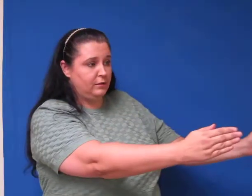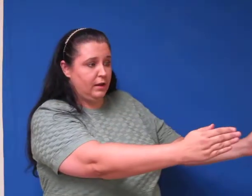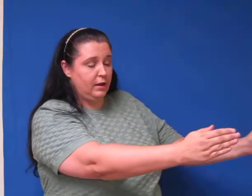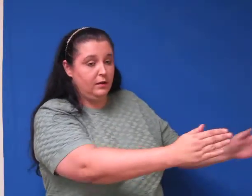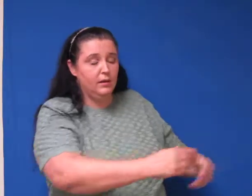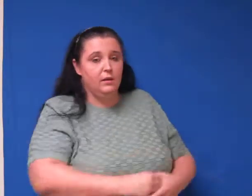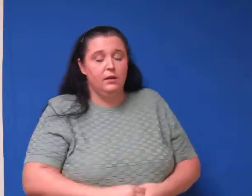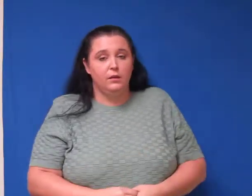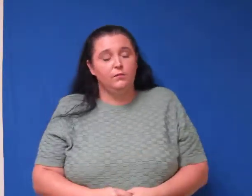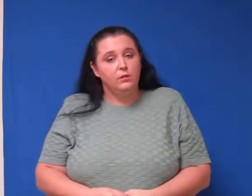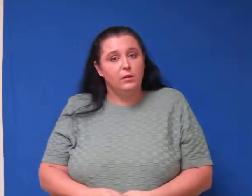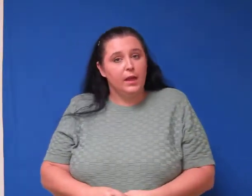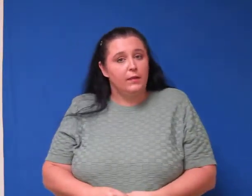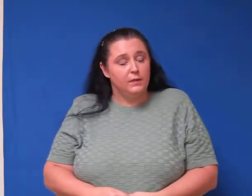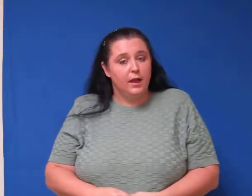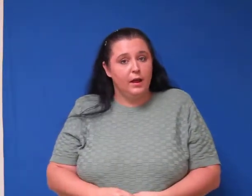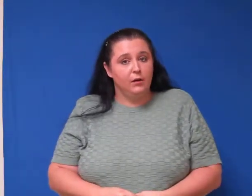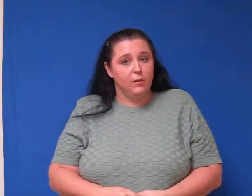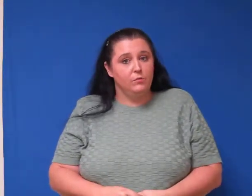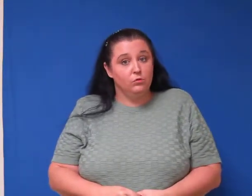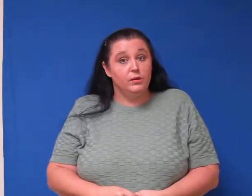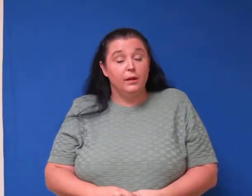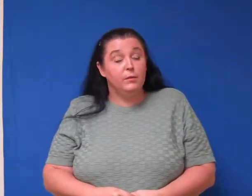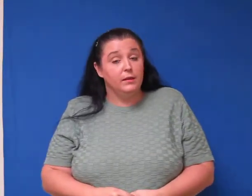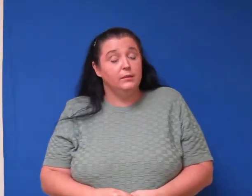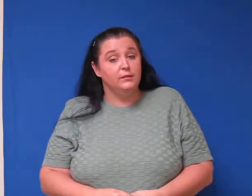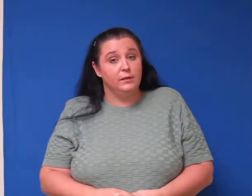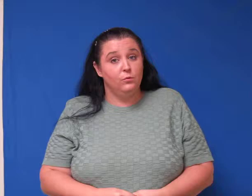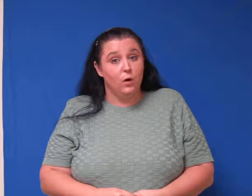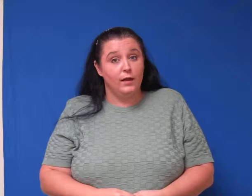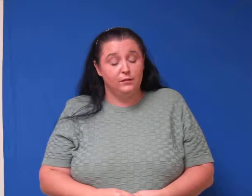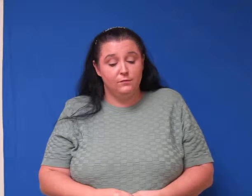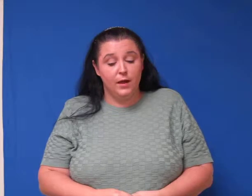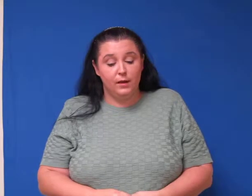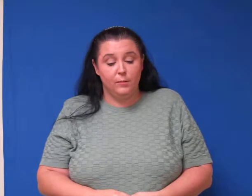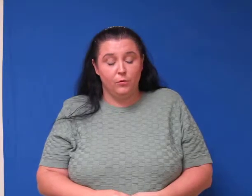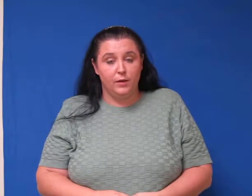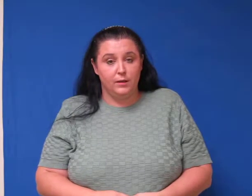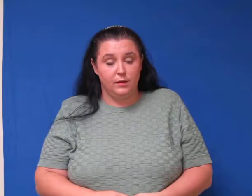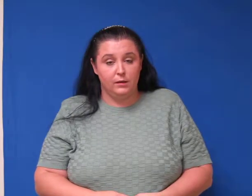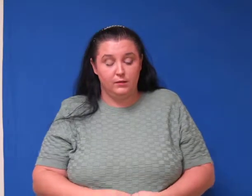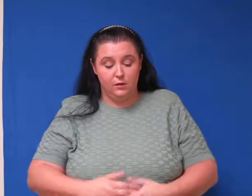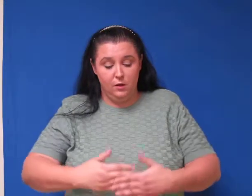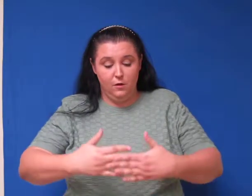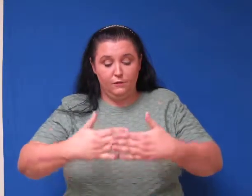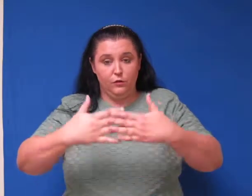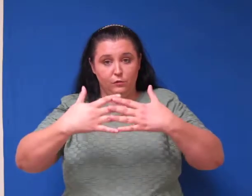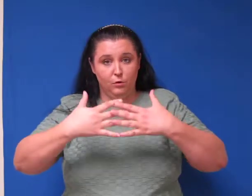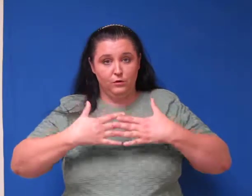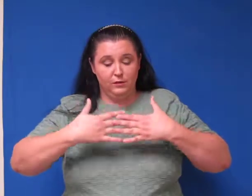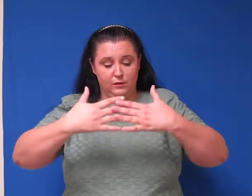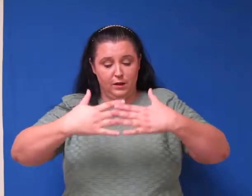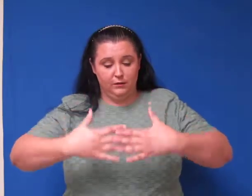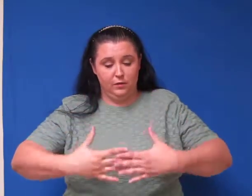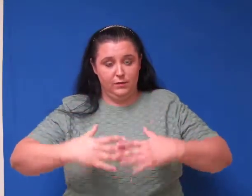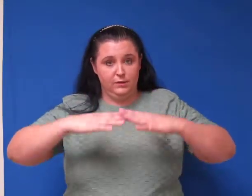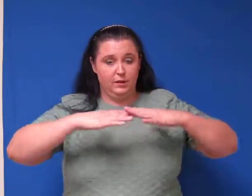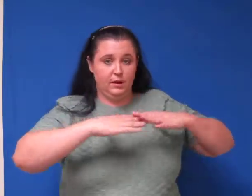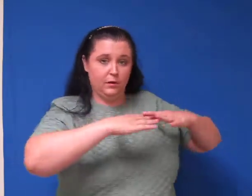side. If you look at the diagram, you'll now begin to see why it's divided up the way that it is. First person signs are in this area